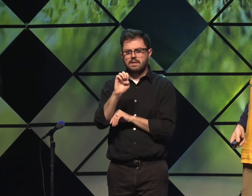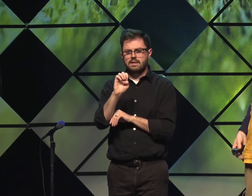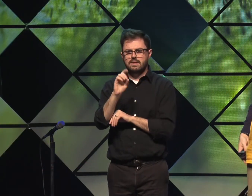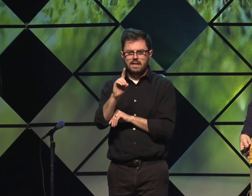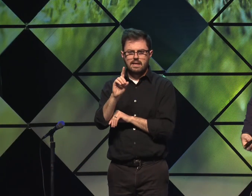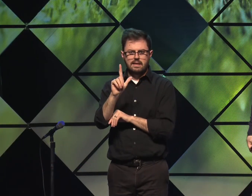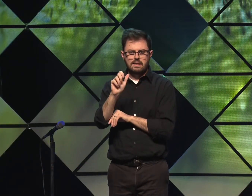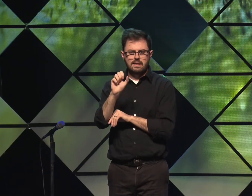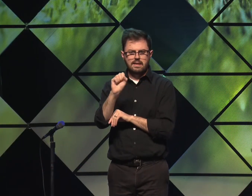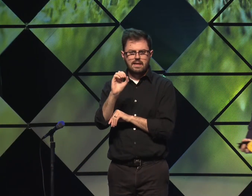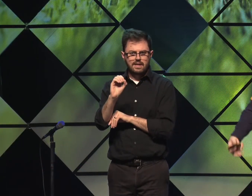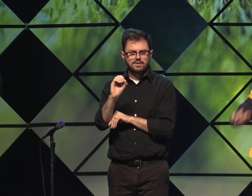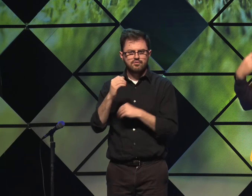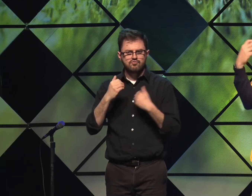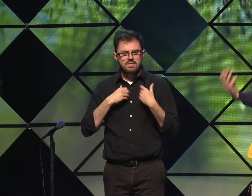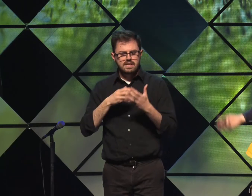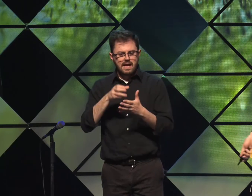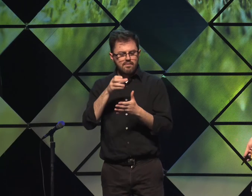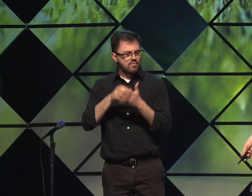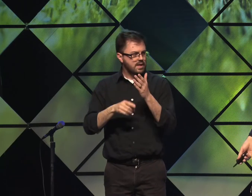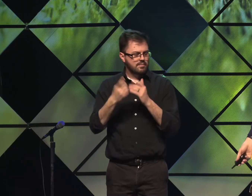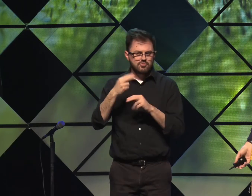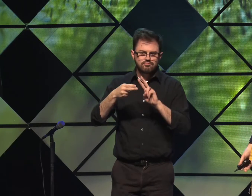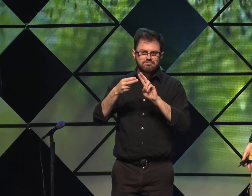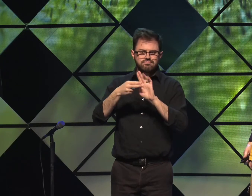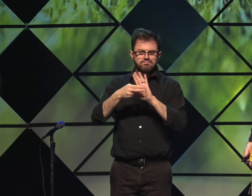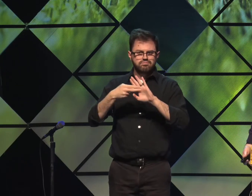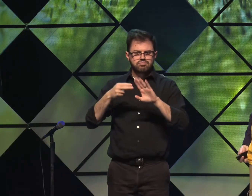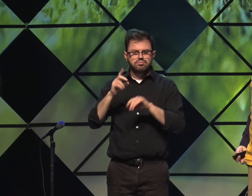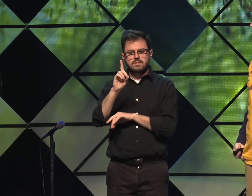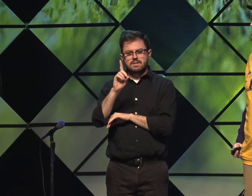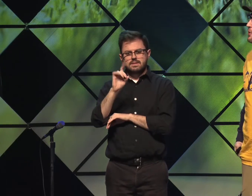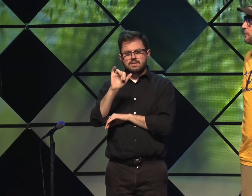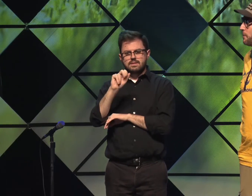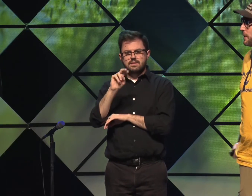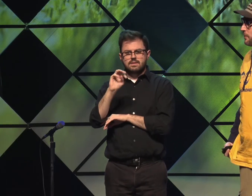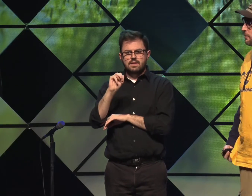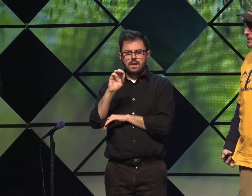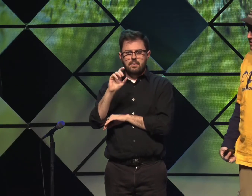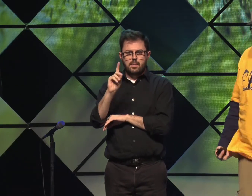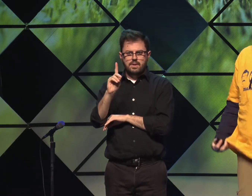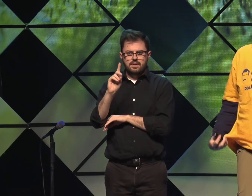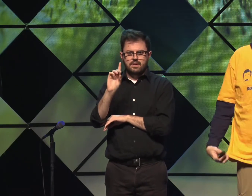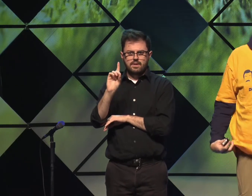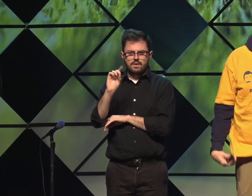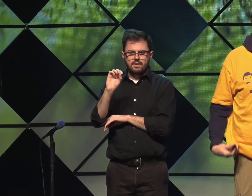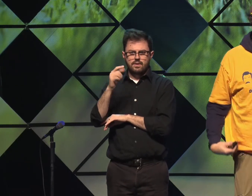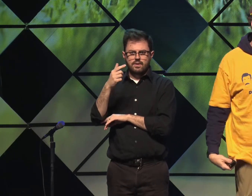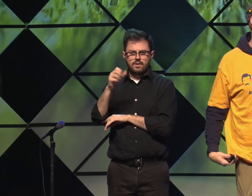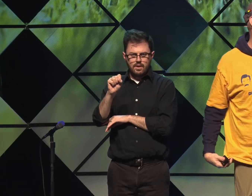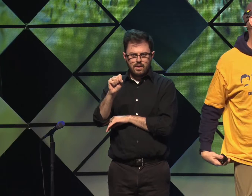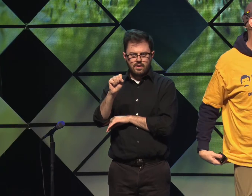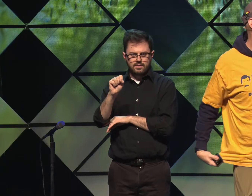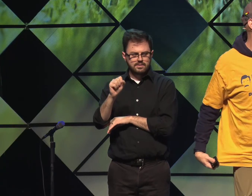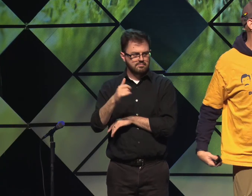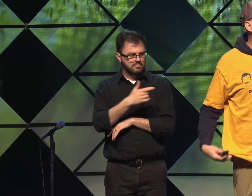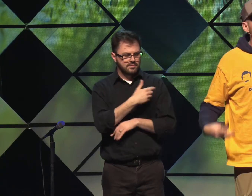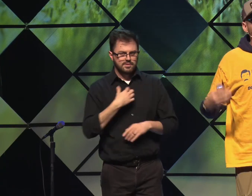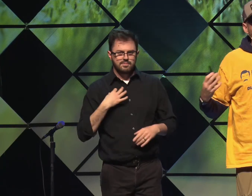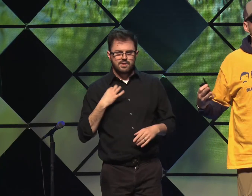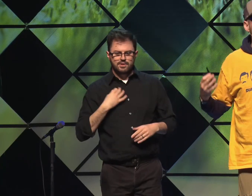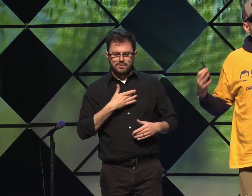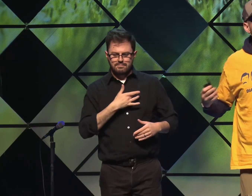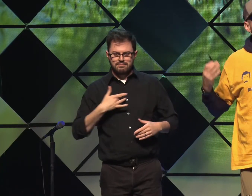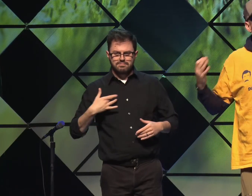is. And this was given to me by one of you all, one of you beautiful people, but you gave me an extra, extra large. And